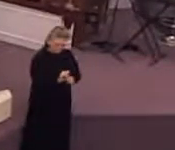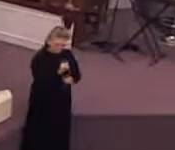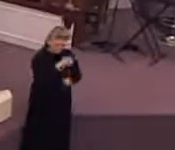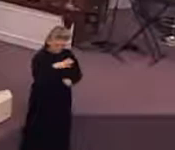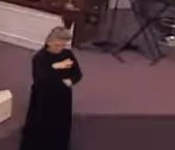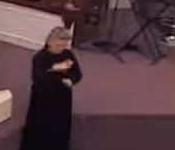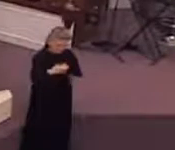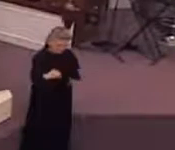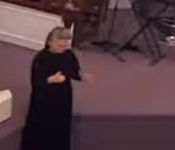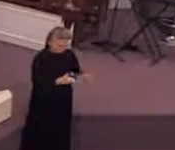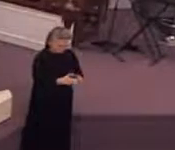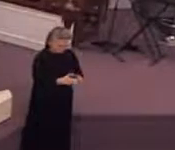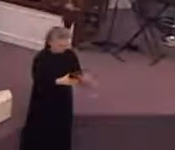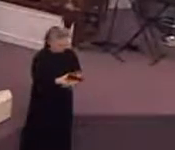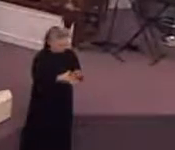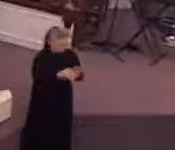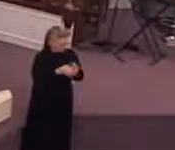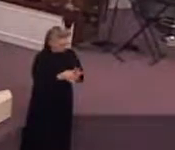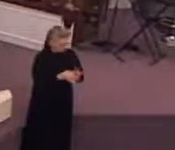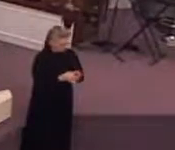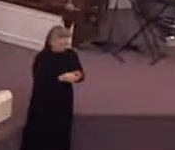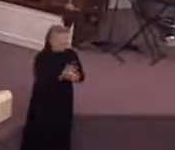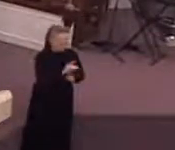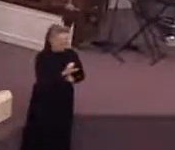and united them at Pentecost.